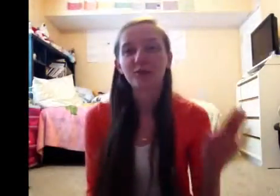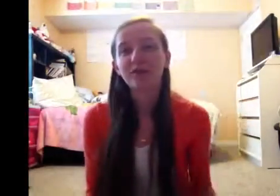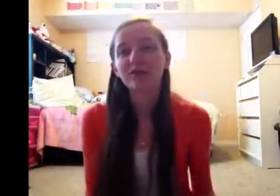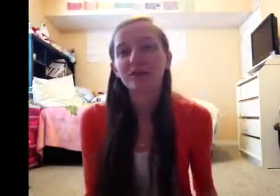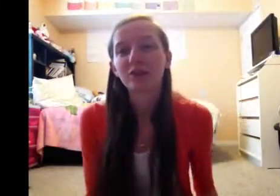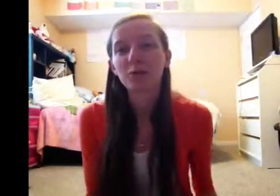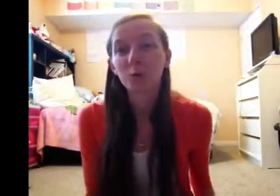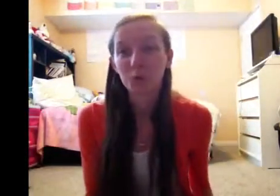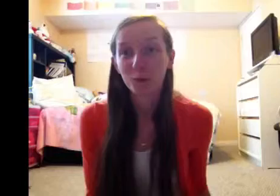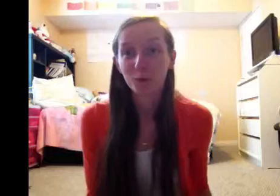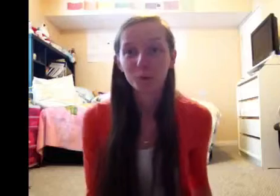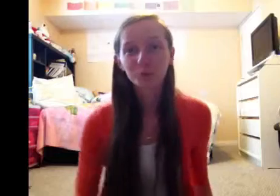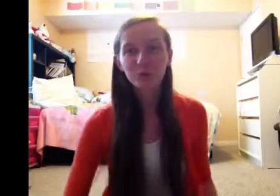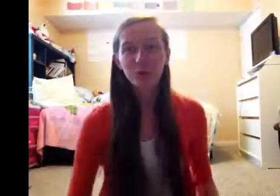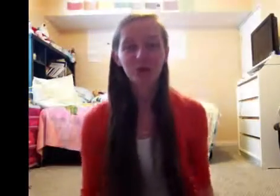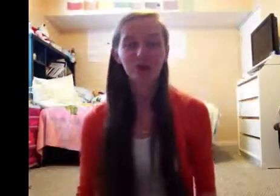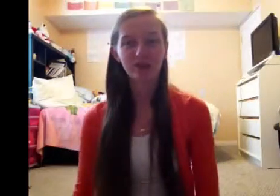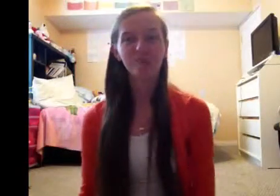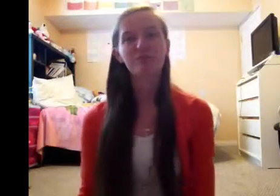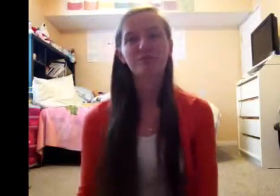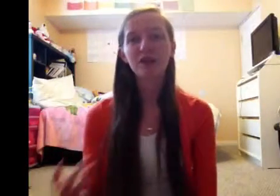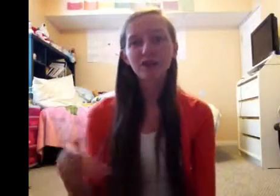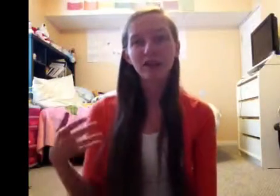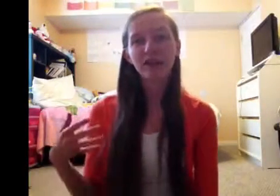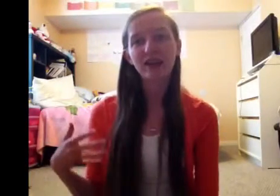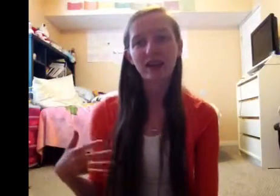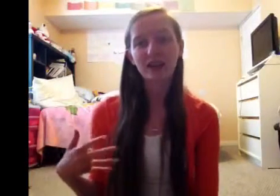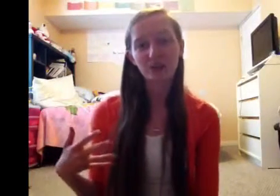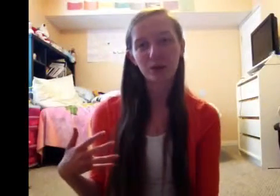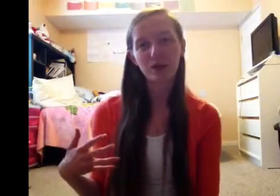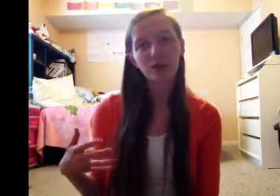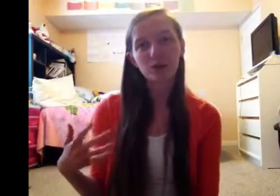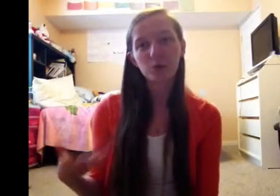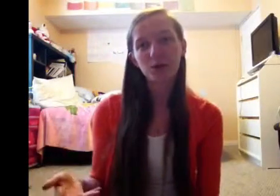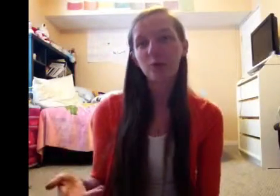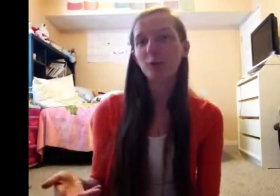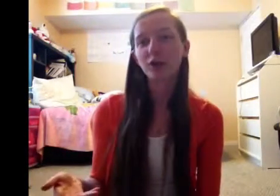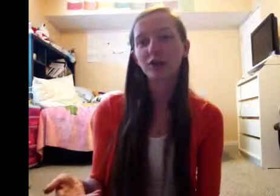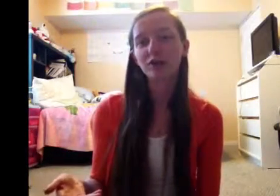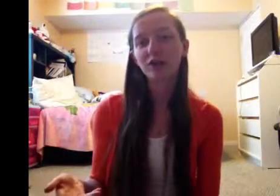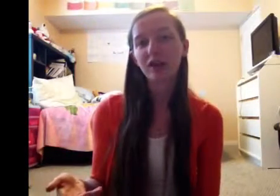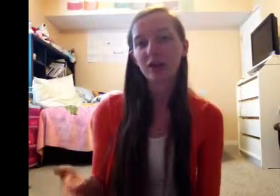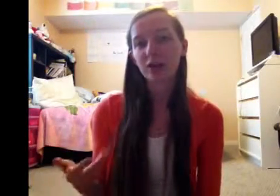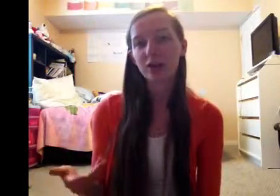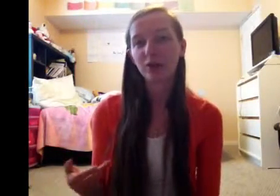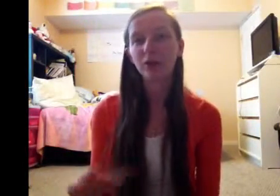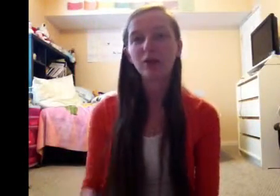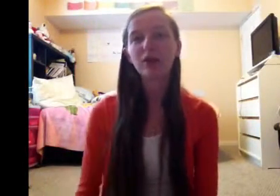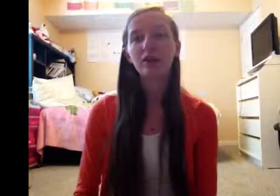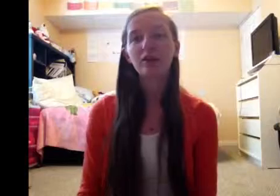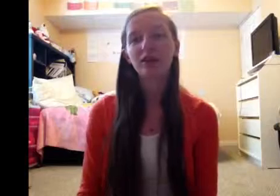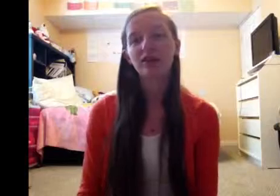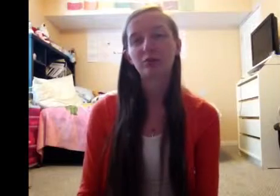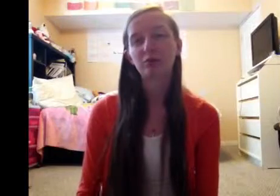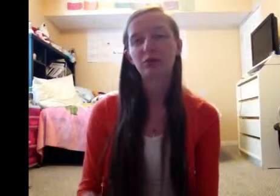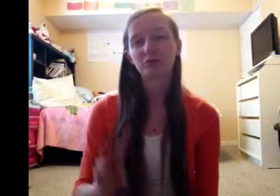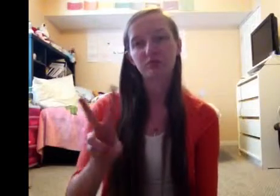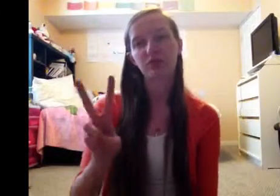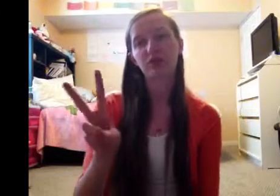20s is a little more normal. So it's basically like it is with 24 and 22, except you don't use the